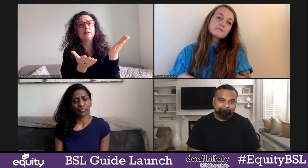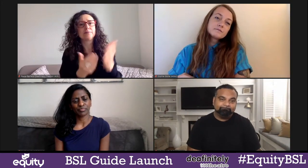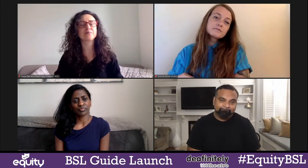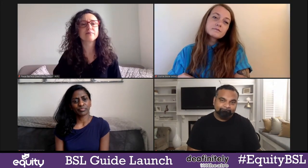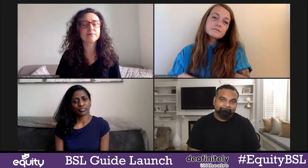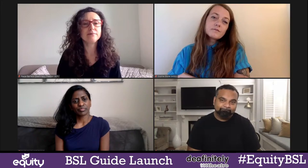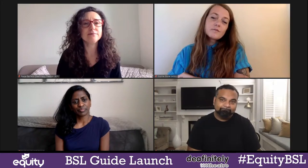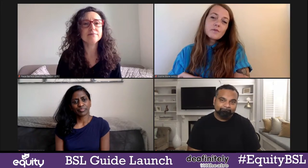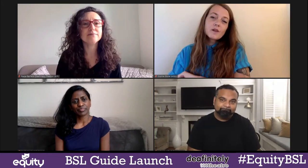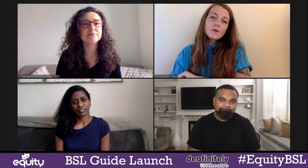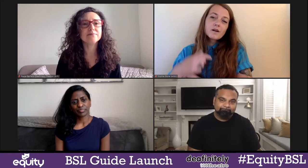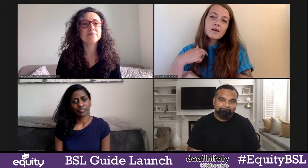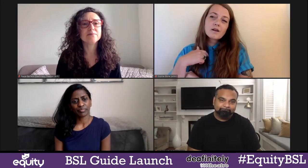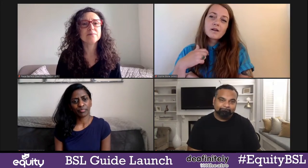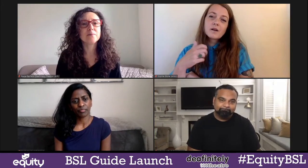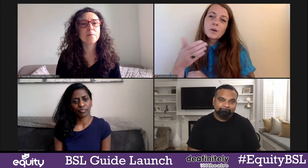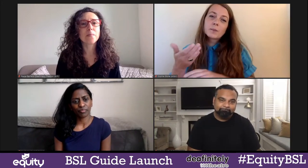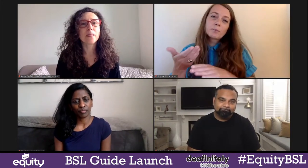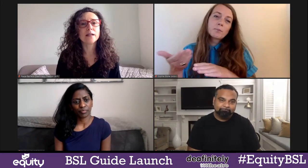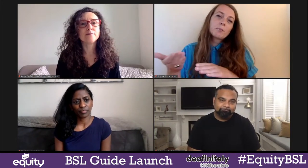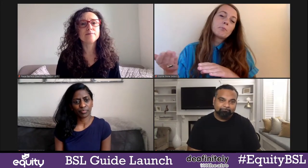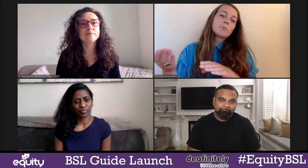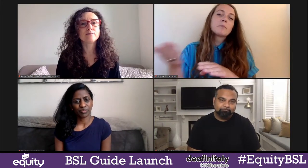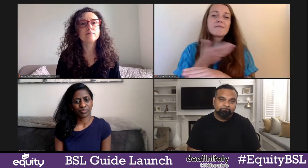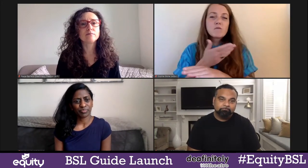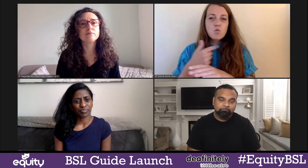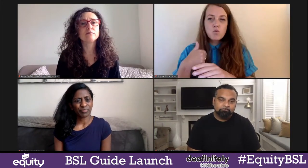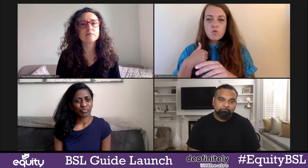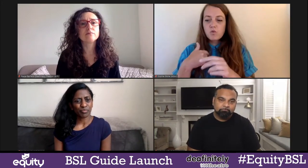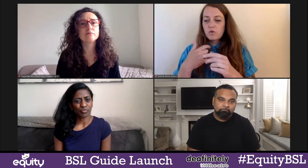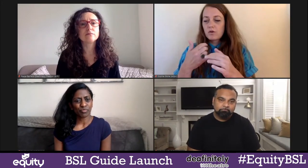You're obviously an actor who is deaf. Over to you, Sophie.